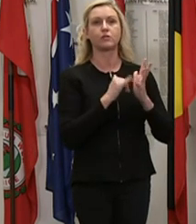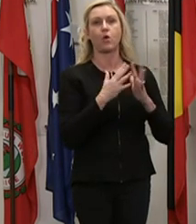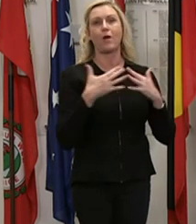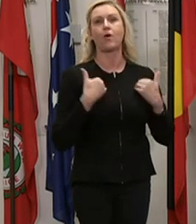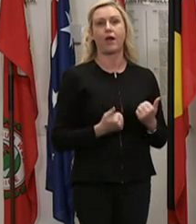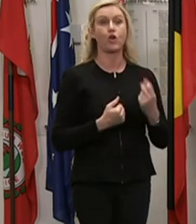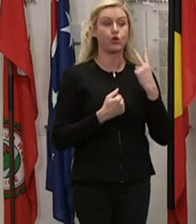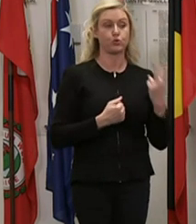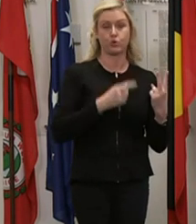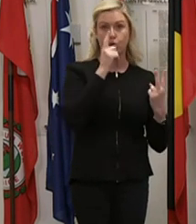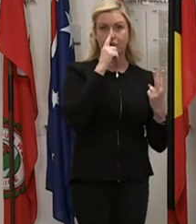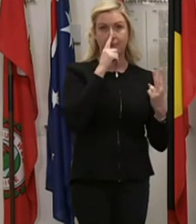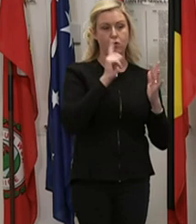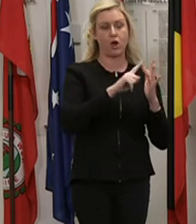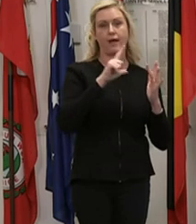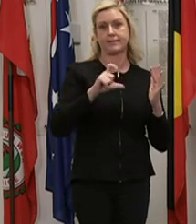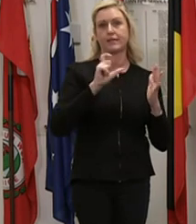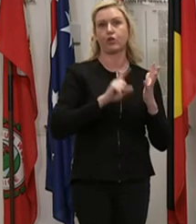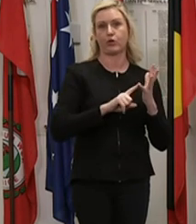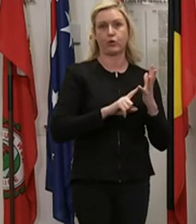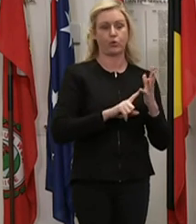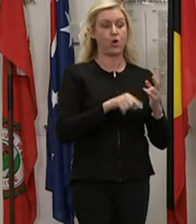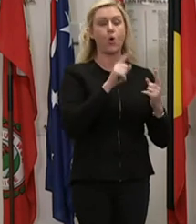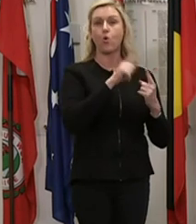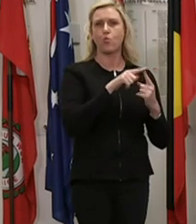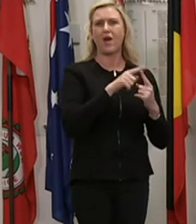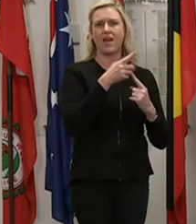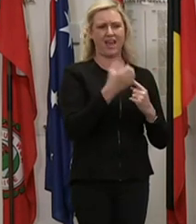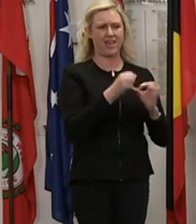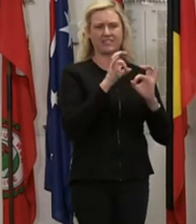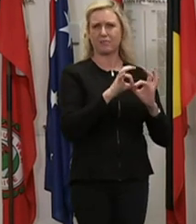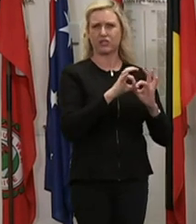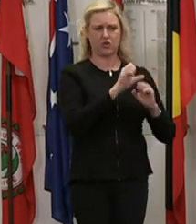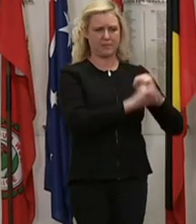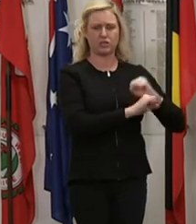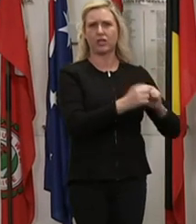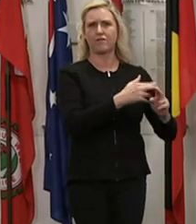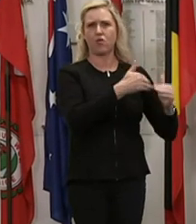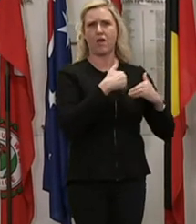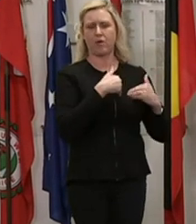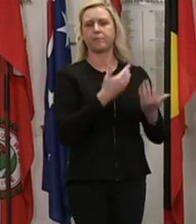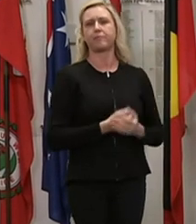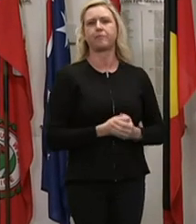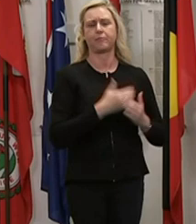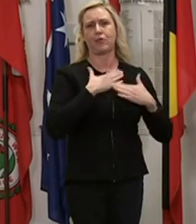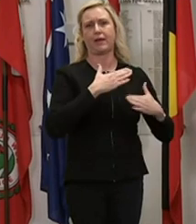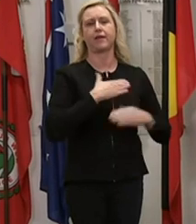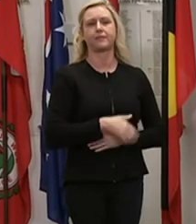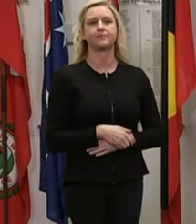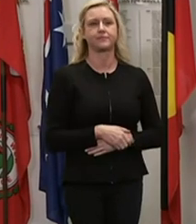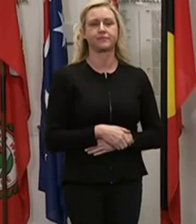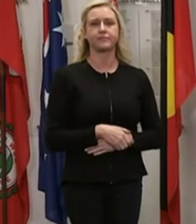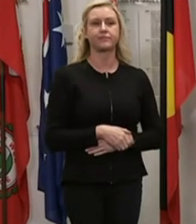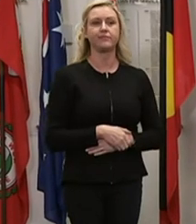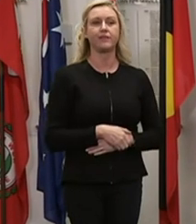in intensive care and 1 is on ECMO. Of the 16 new cases, 3 people were associated